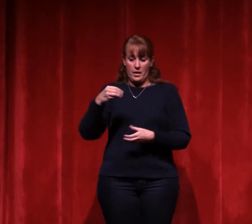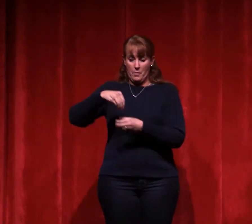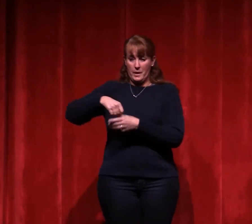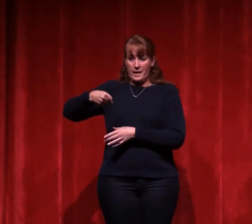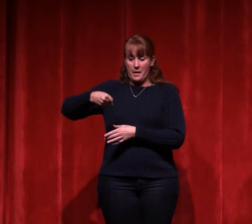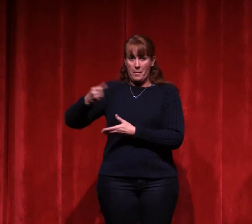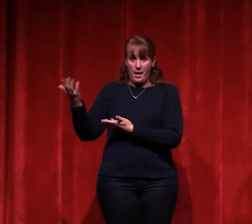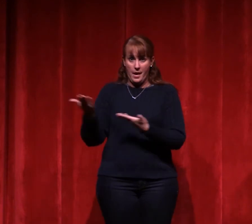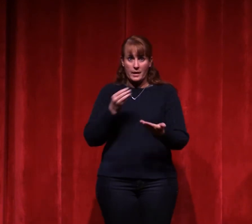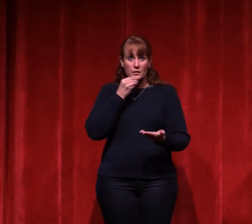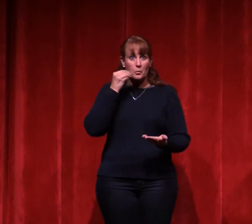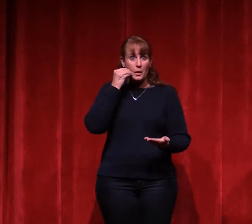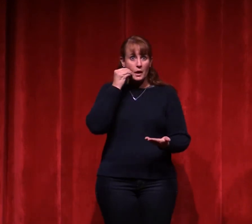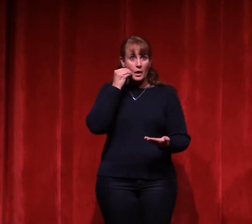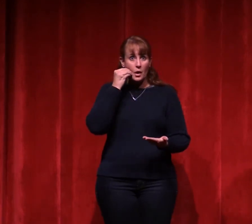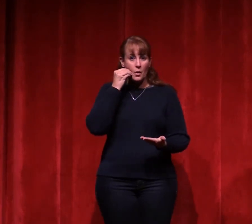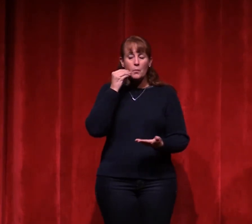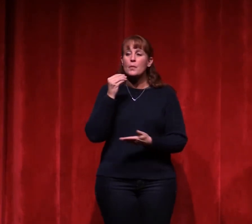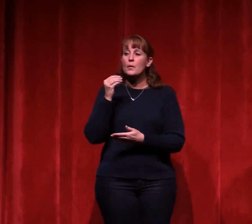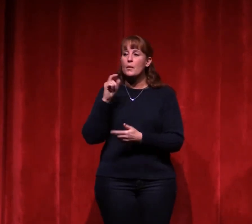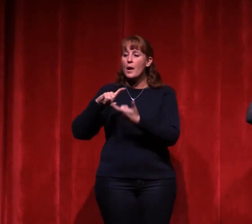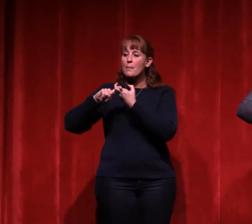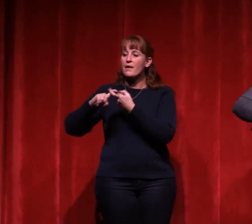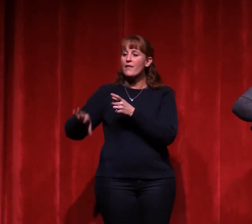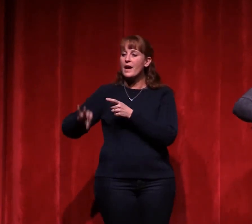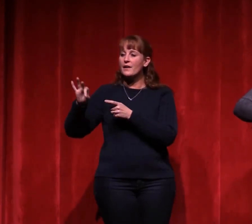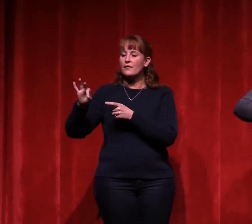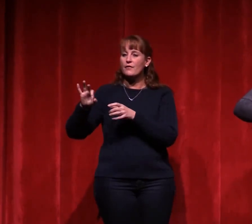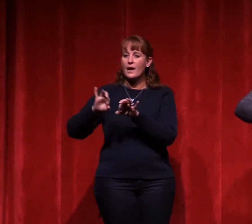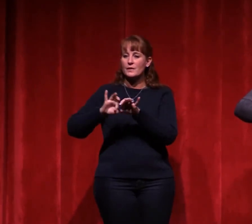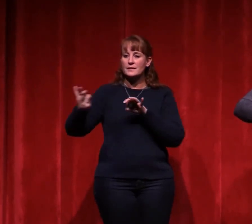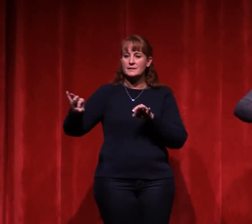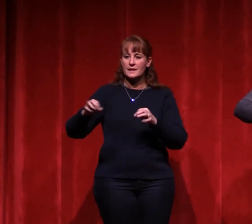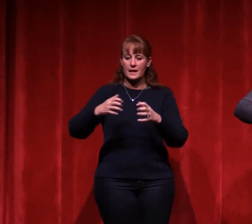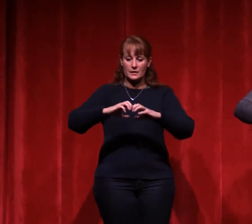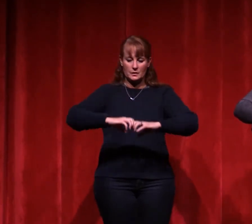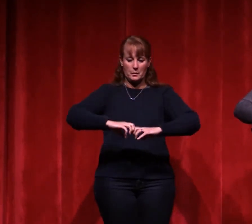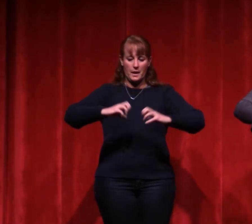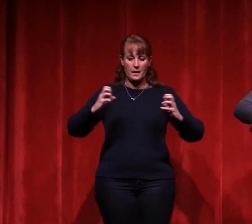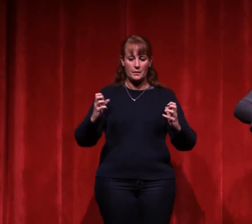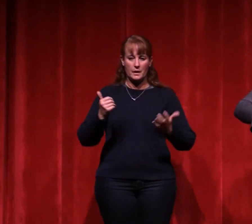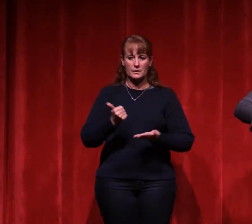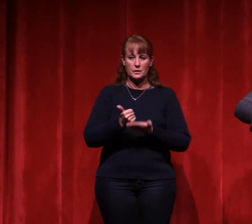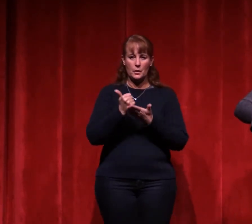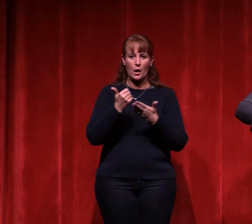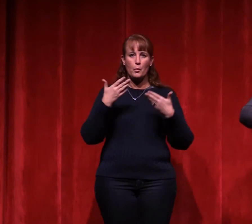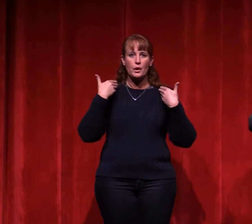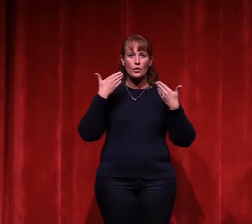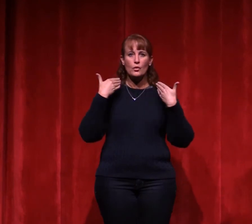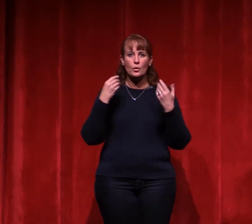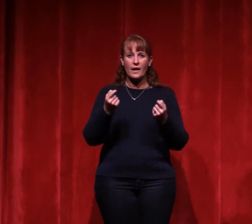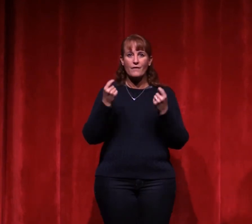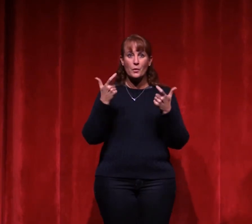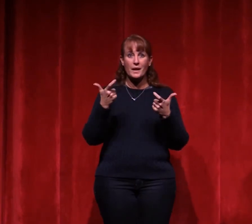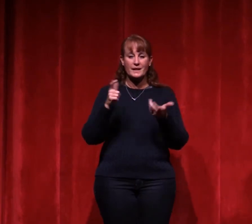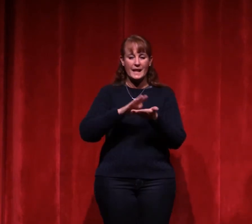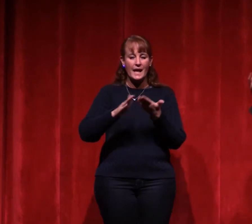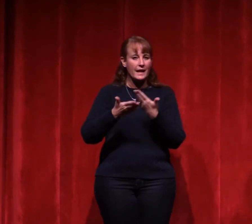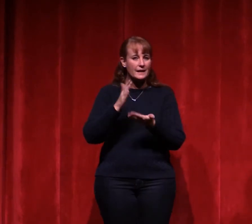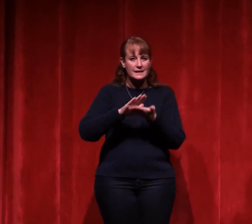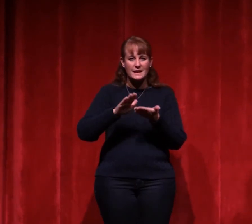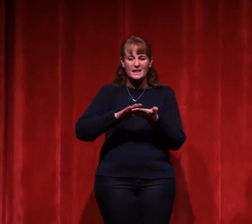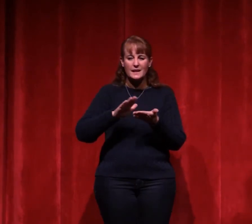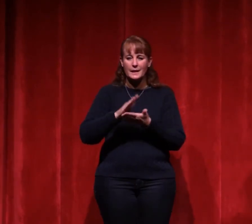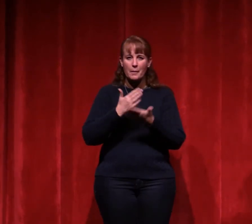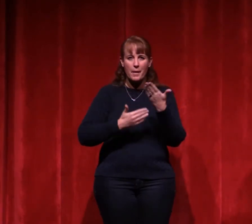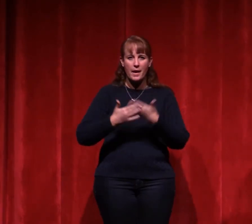bring home, while Taylor found a stick to spread the ribs apart to help it cool off more quickly. I cleaned up my hands and